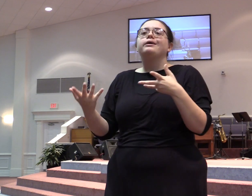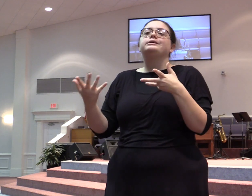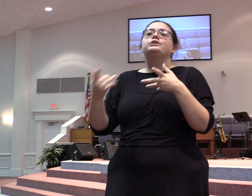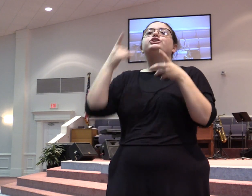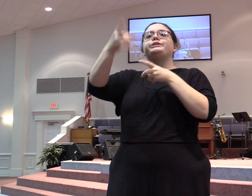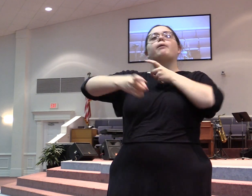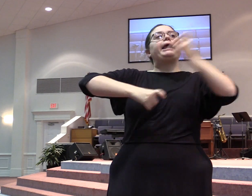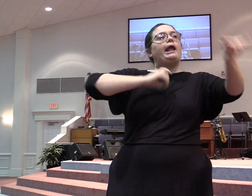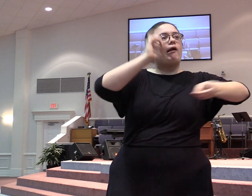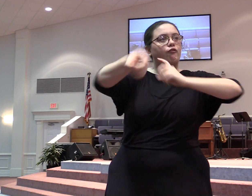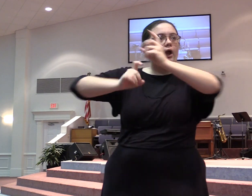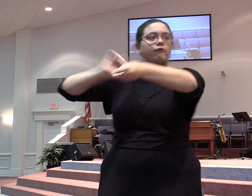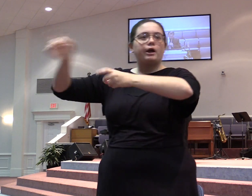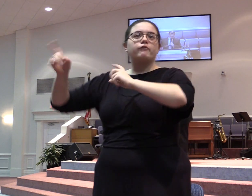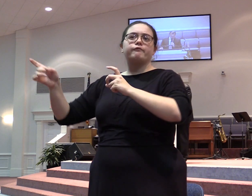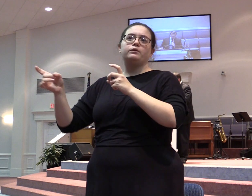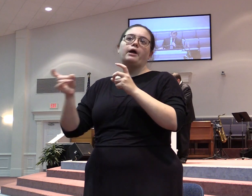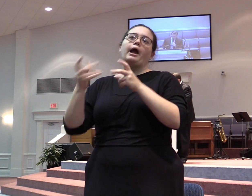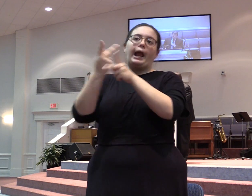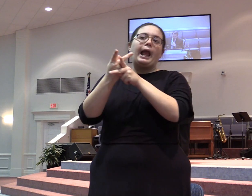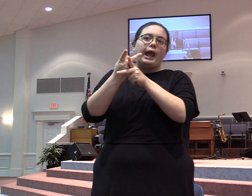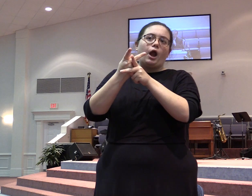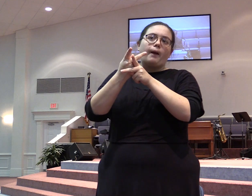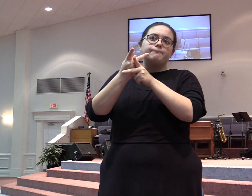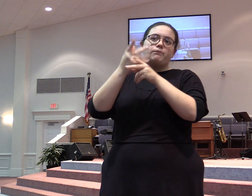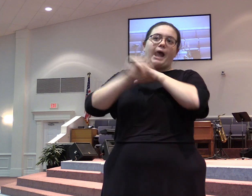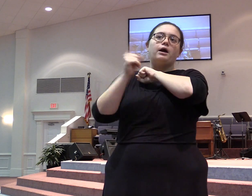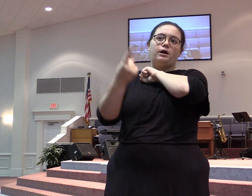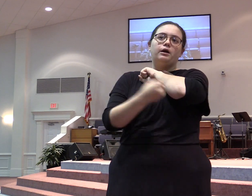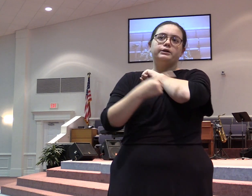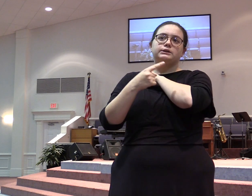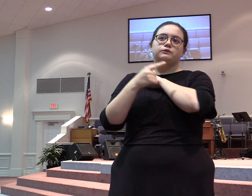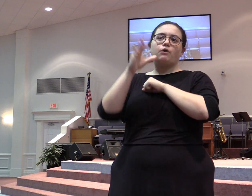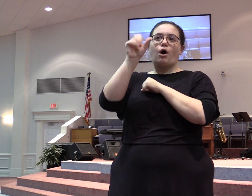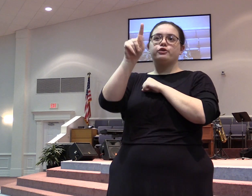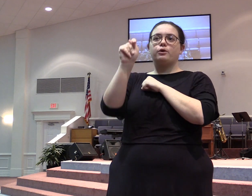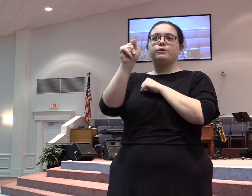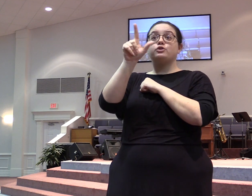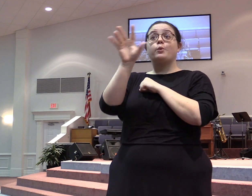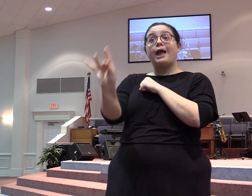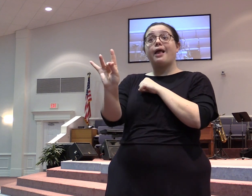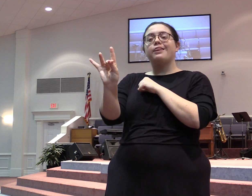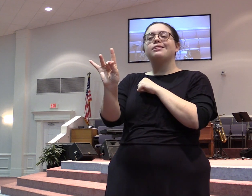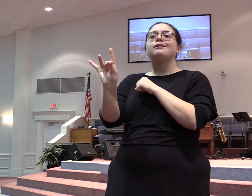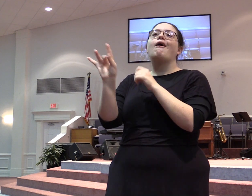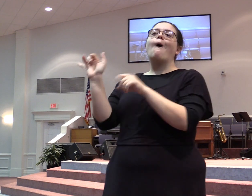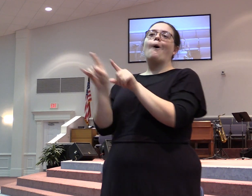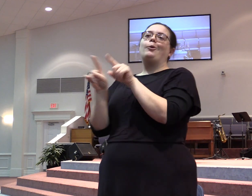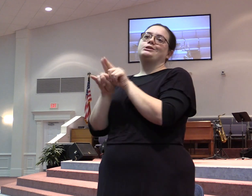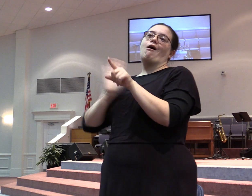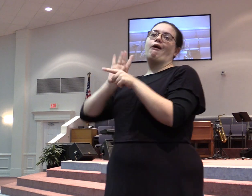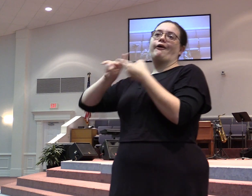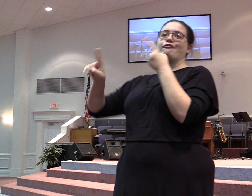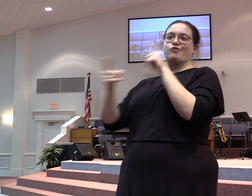handing these out as care packages on the weekend of October the 28th, which just happens to coincide with our Friends